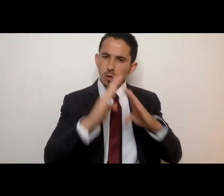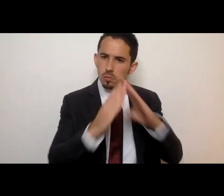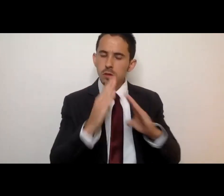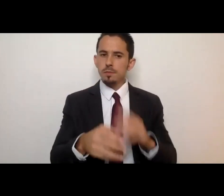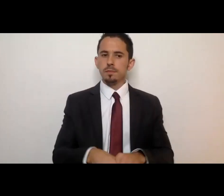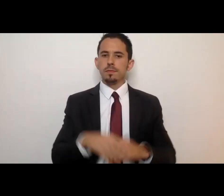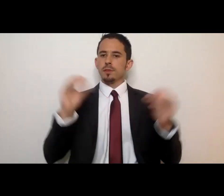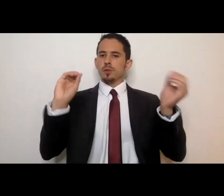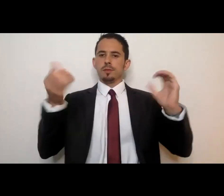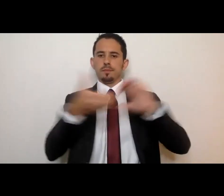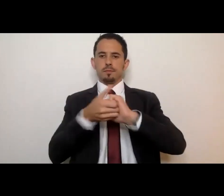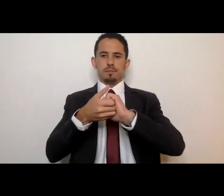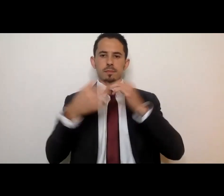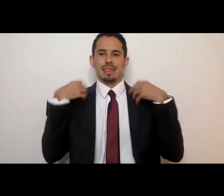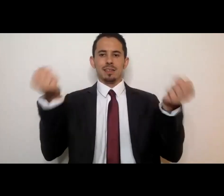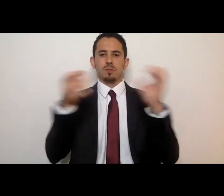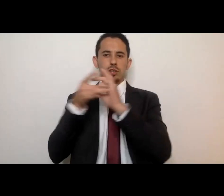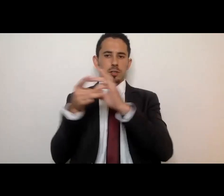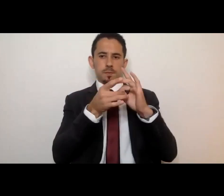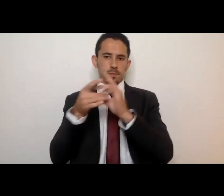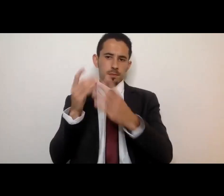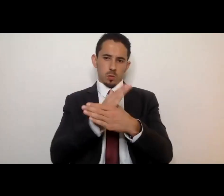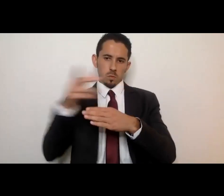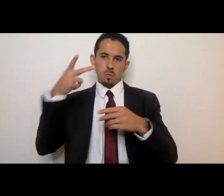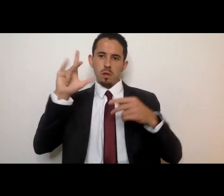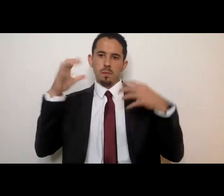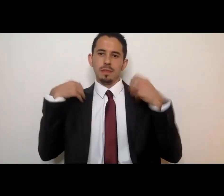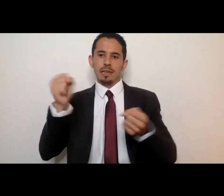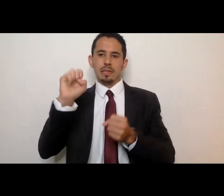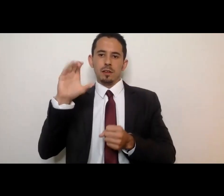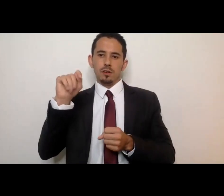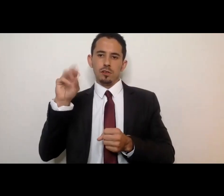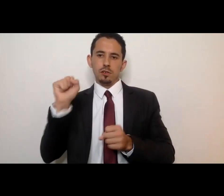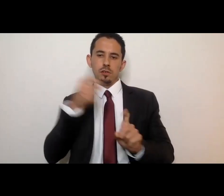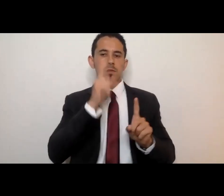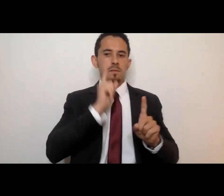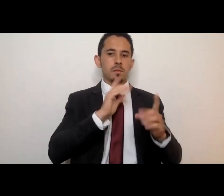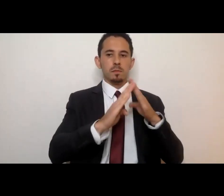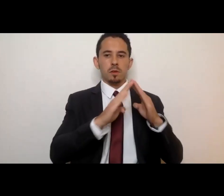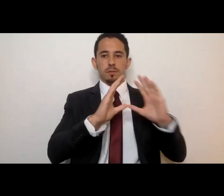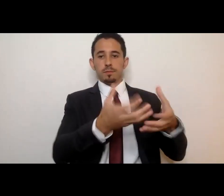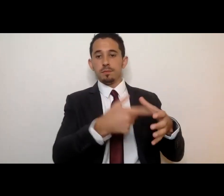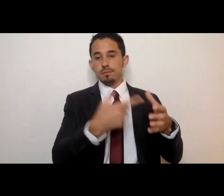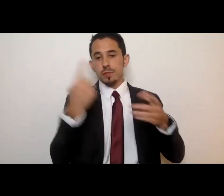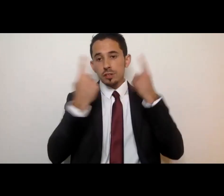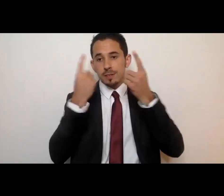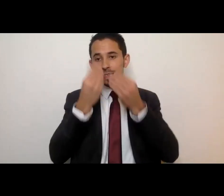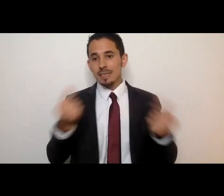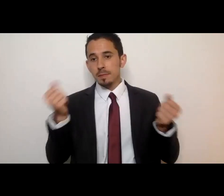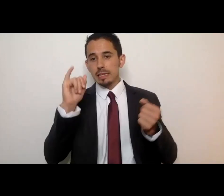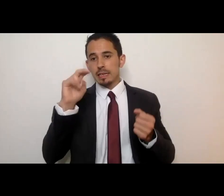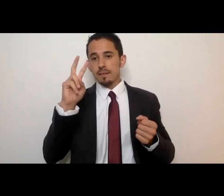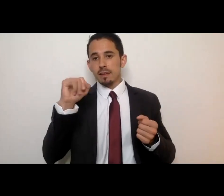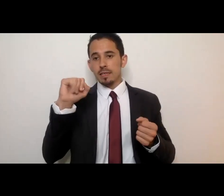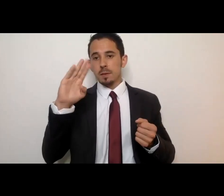and there is no collaboration with public health sectors and the deaf community and understanding